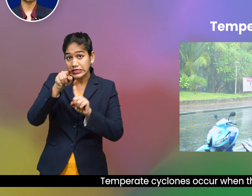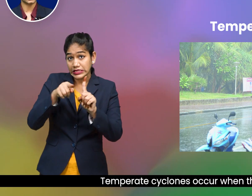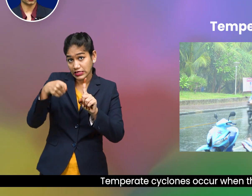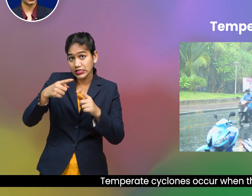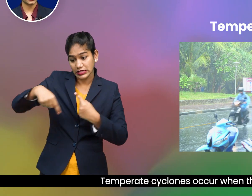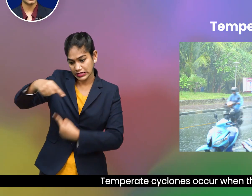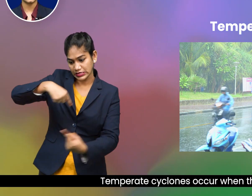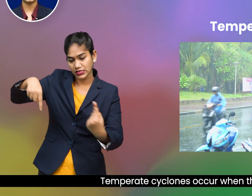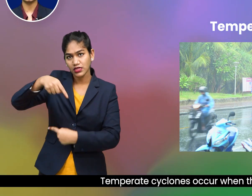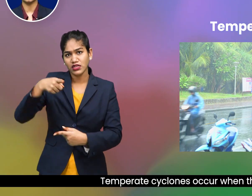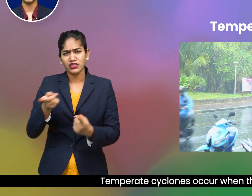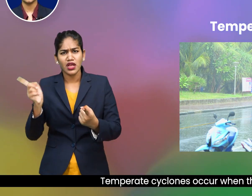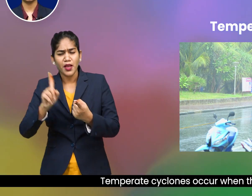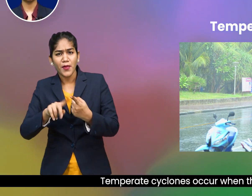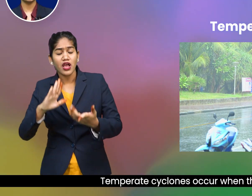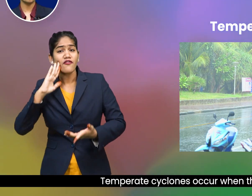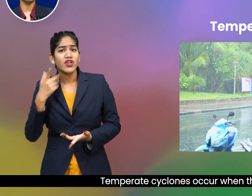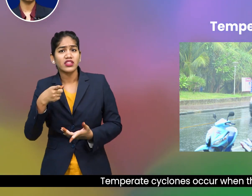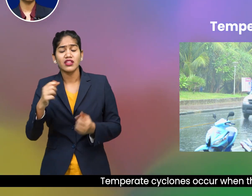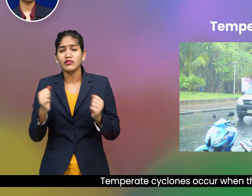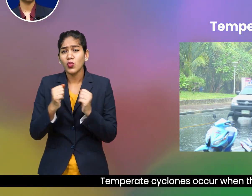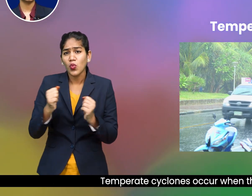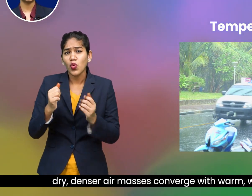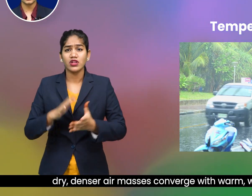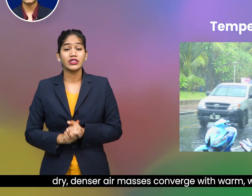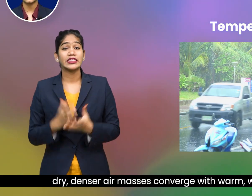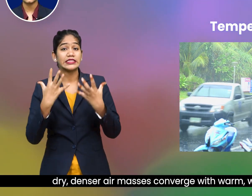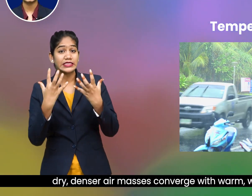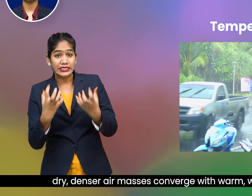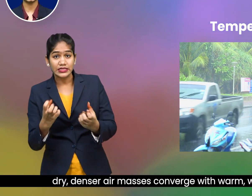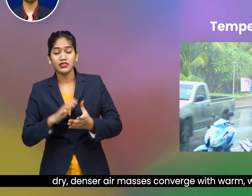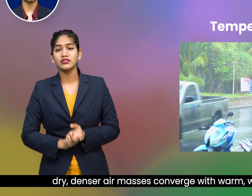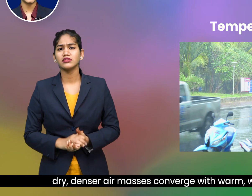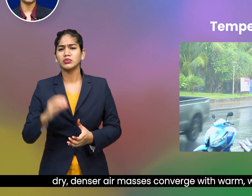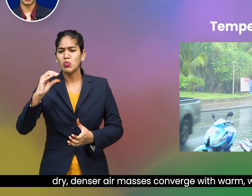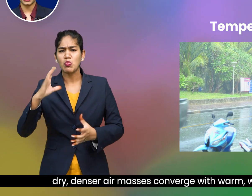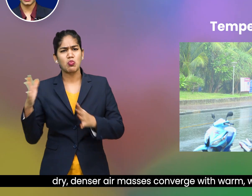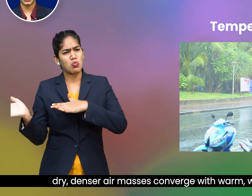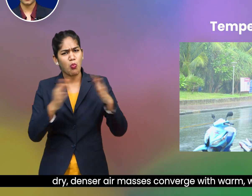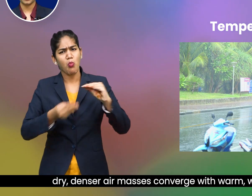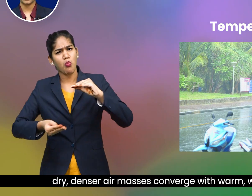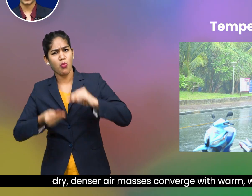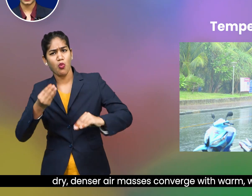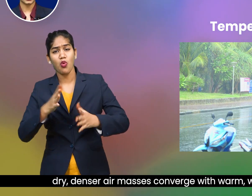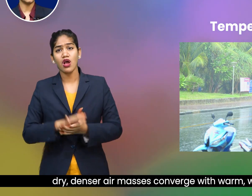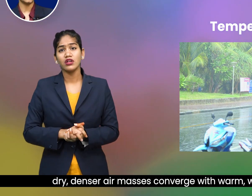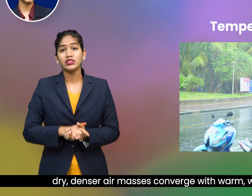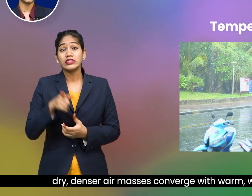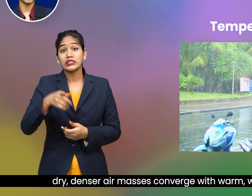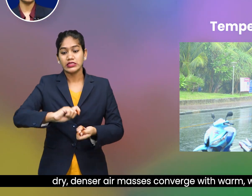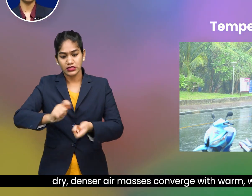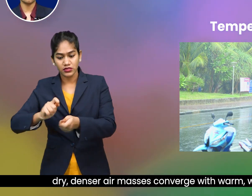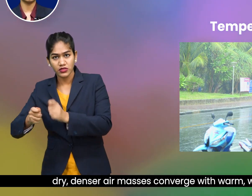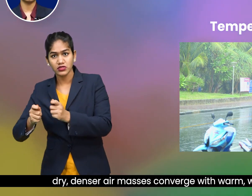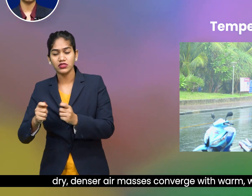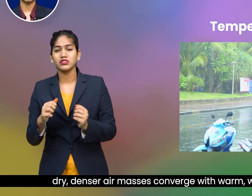Temperate cyclones occur when the cold, dry, denser air masses converge